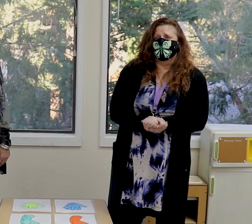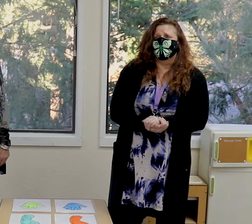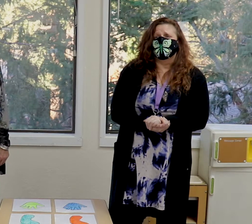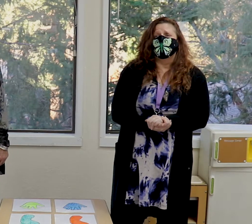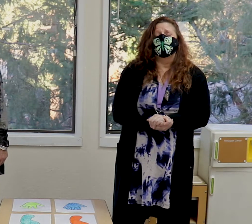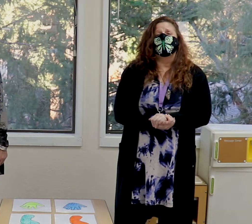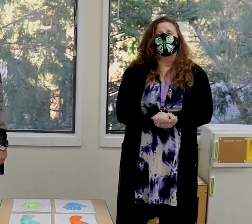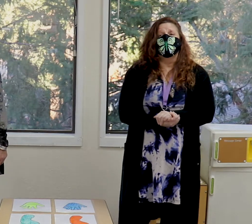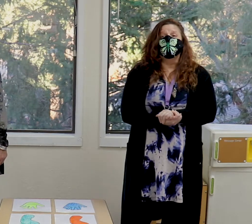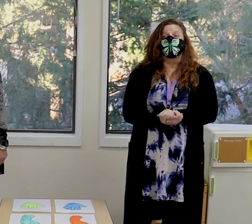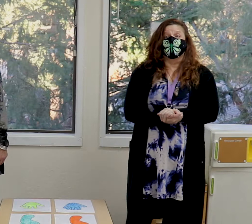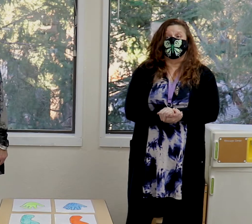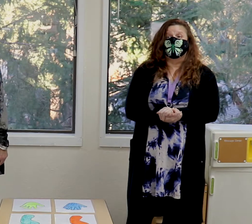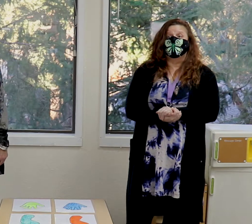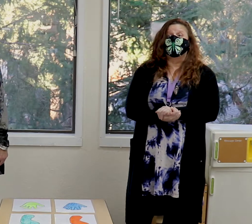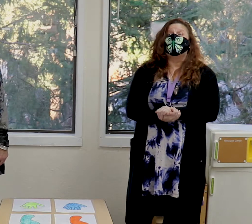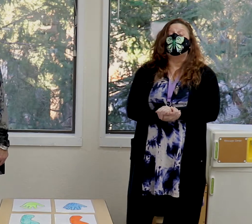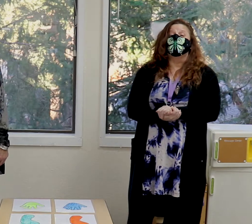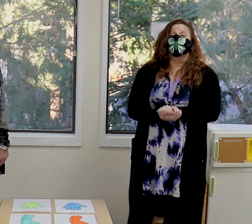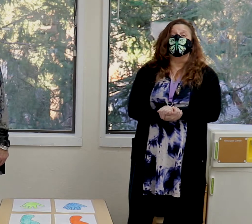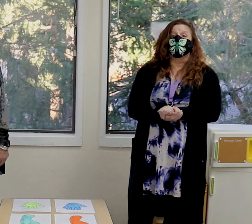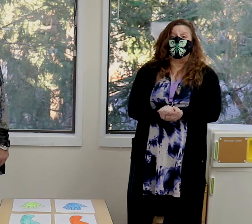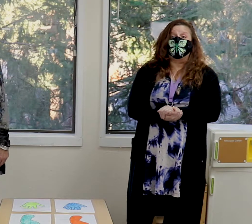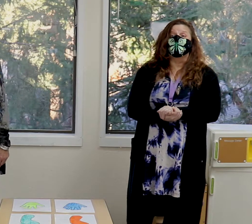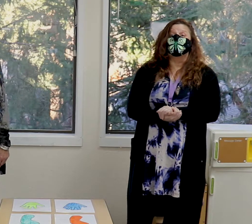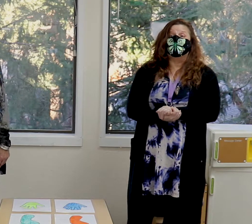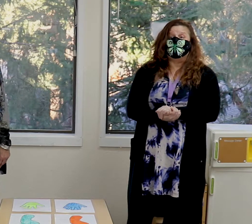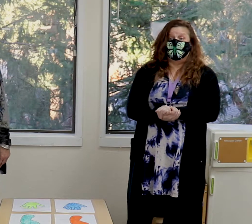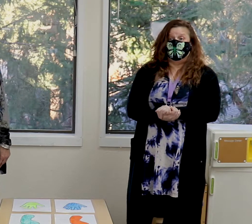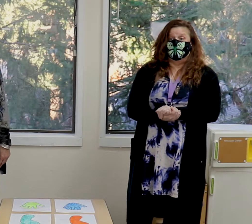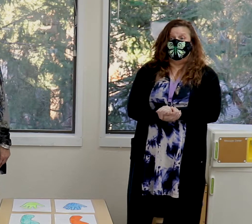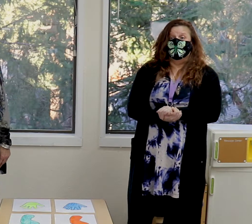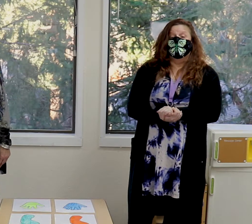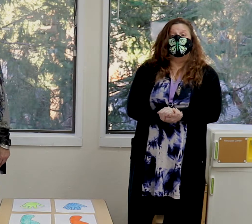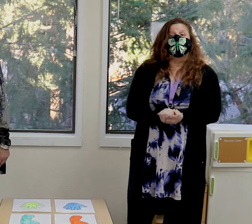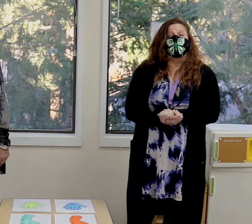5 to 10 minutes movement breaks throughout the day. Now